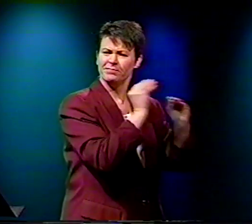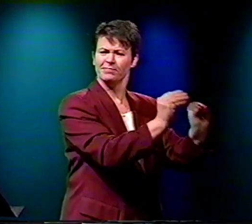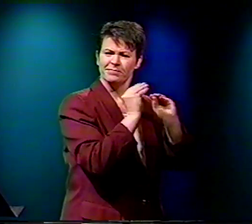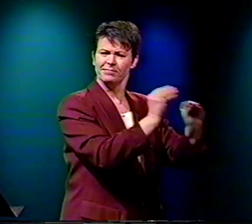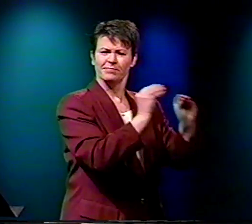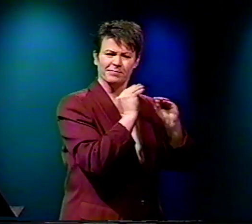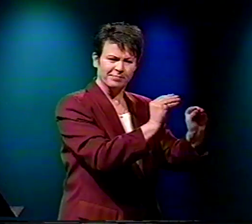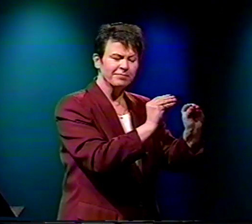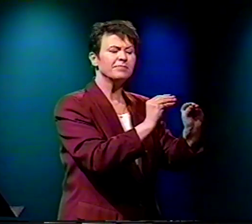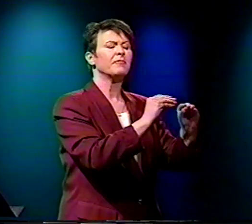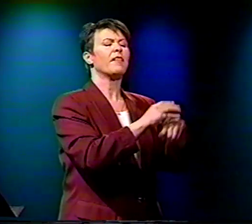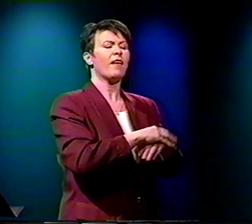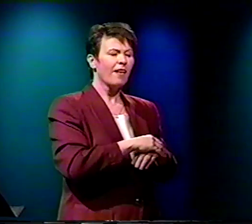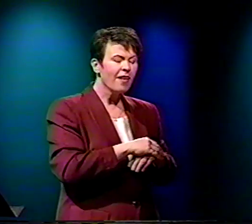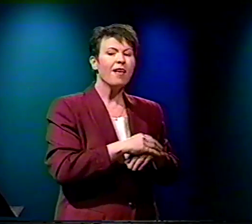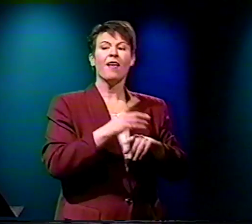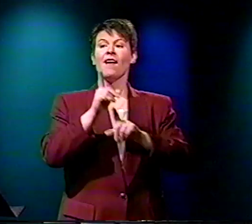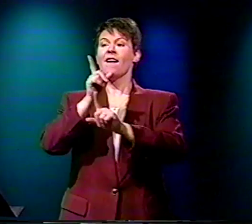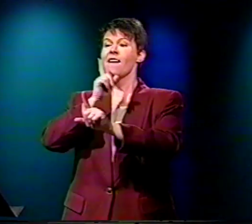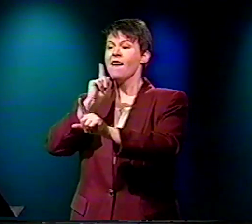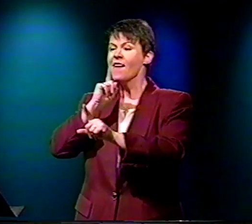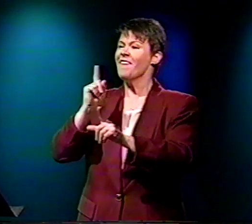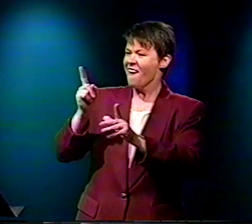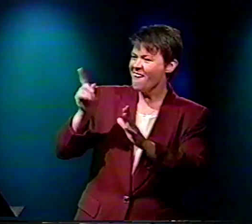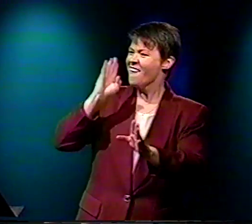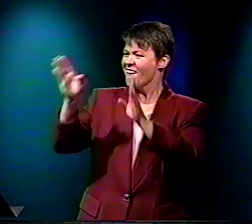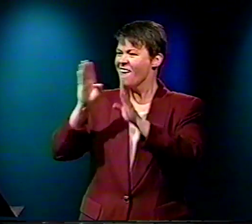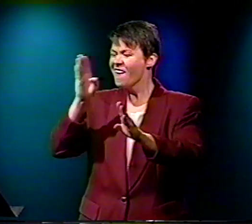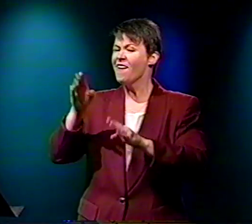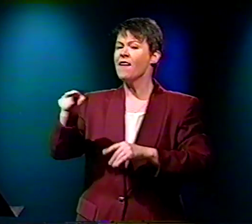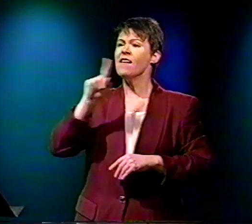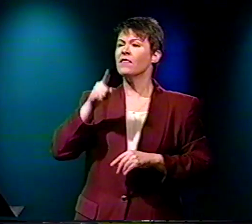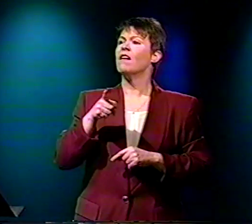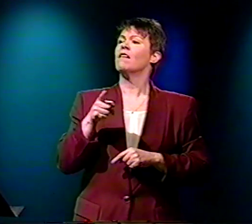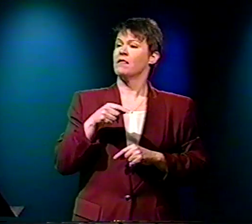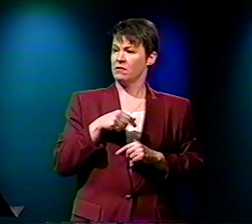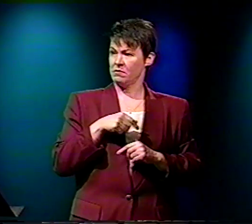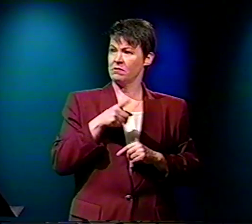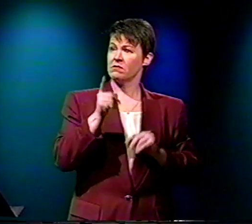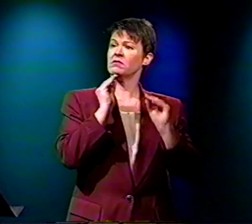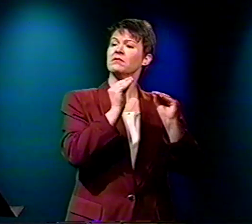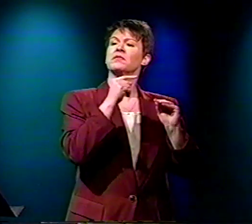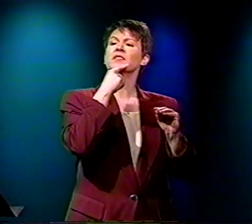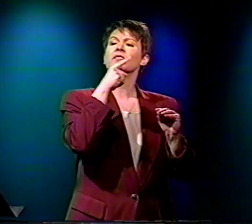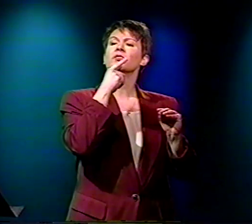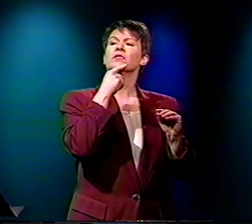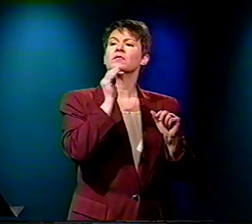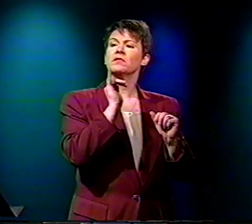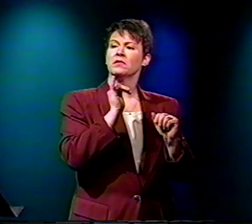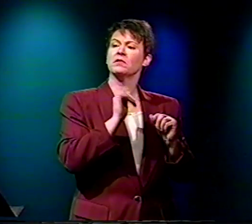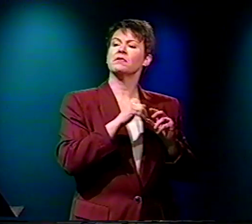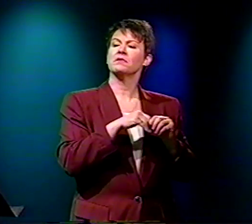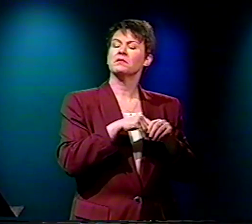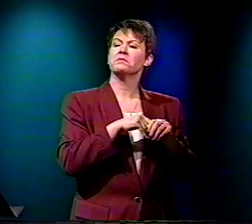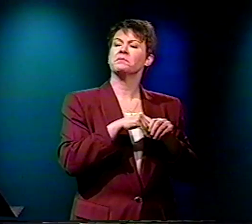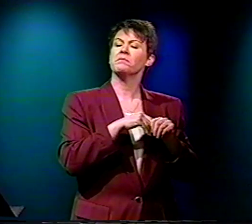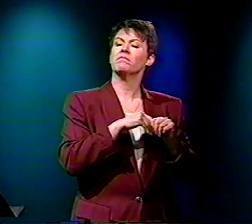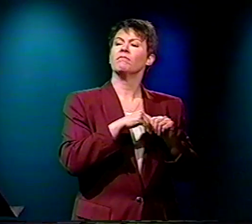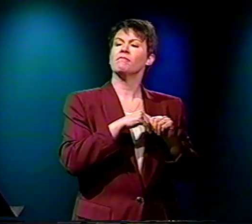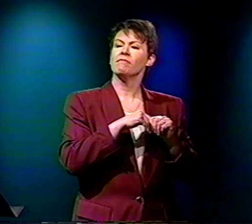culture, and I teach them all about interpreting. And when I interact with deaf people, I interact with them, and they will sometimes say, oh, so